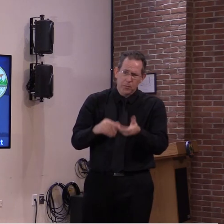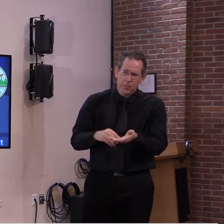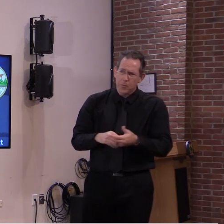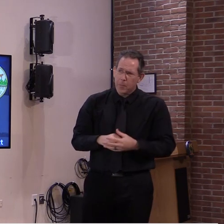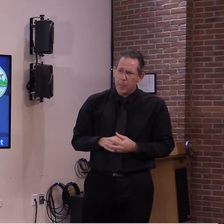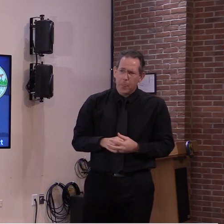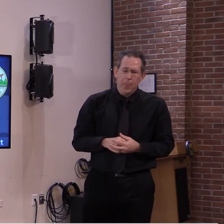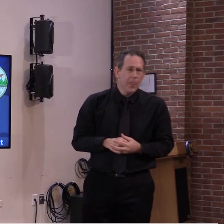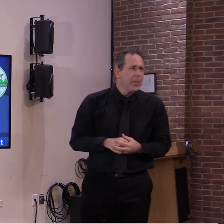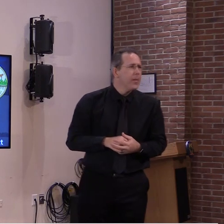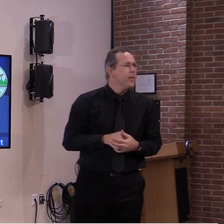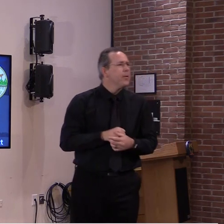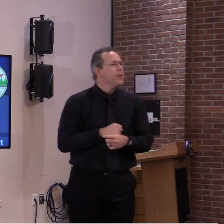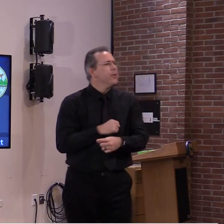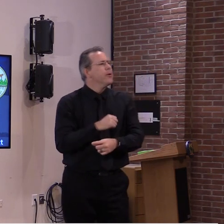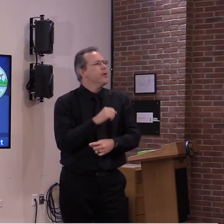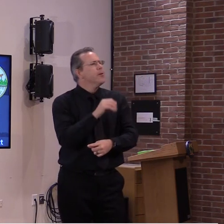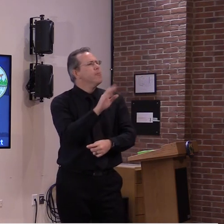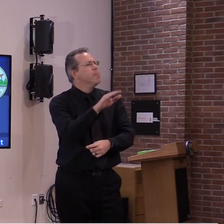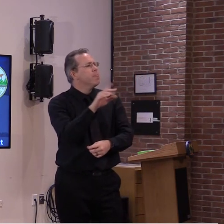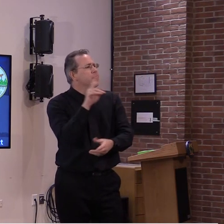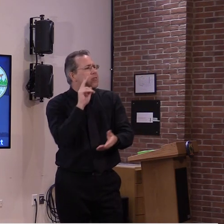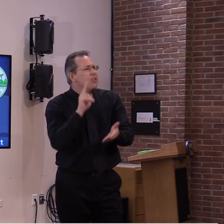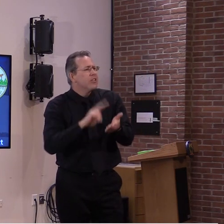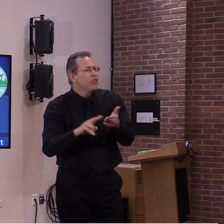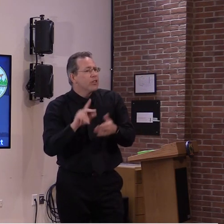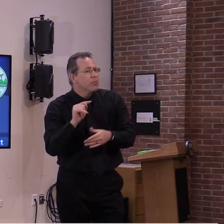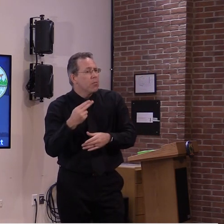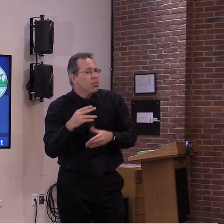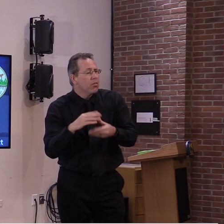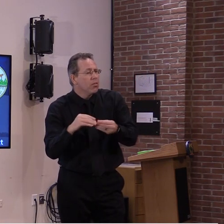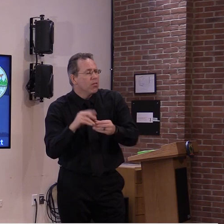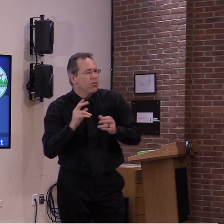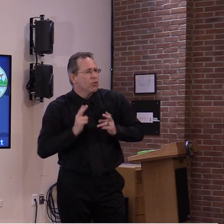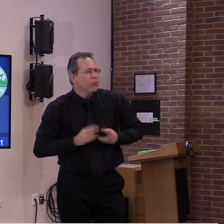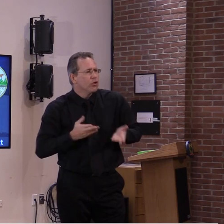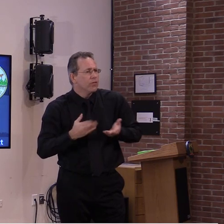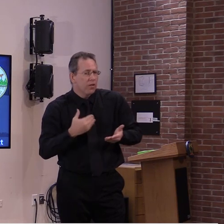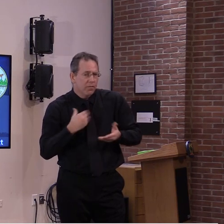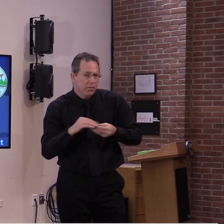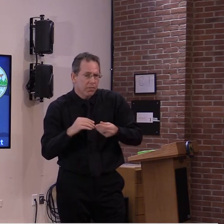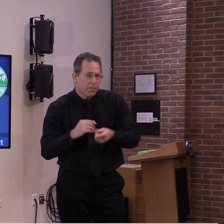Secretary Smith, do you want to try and answer that?